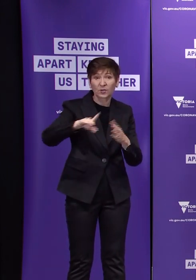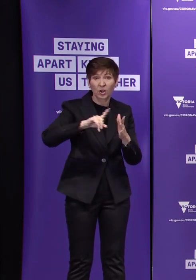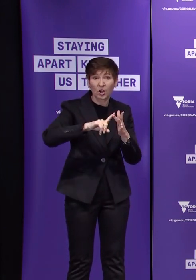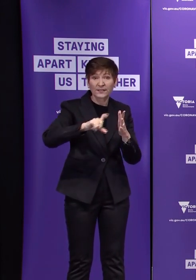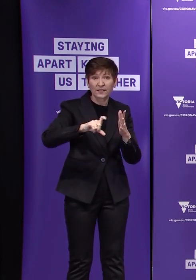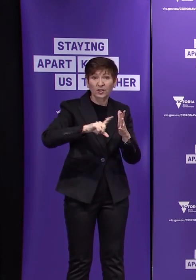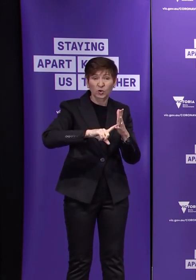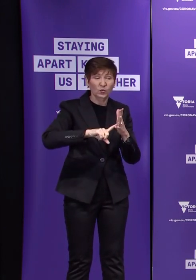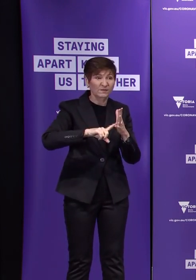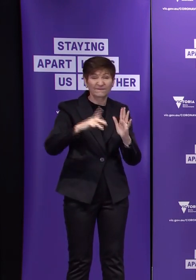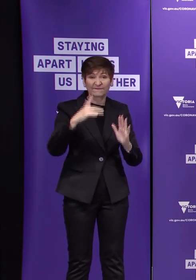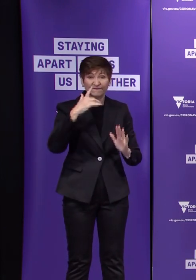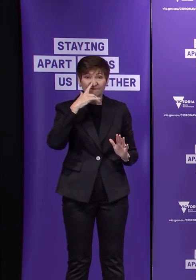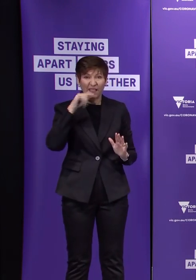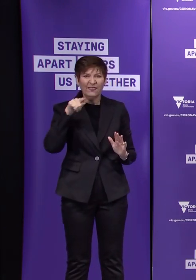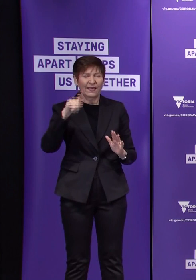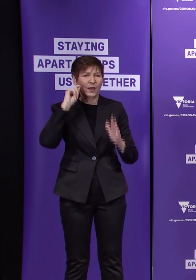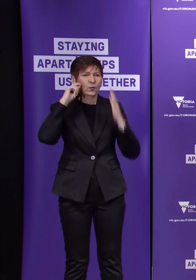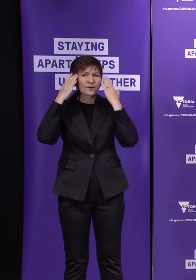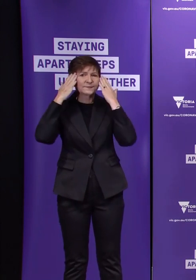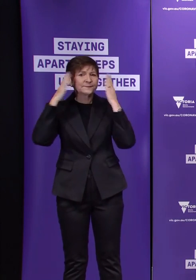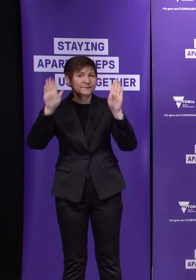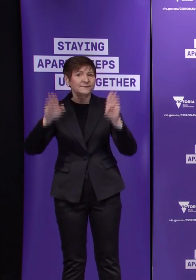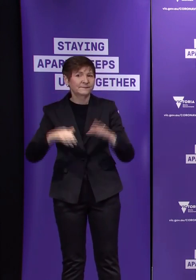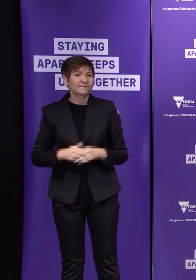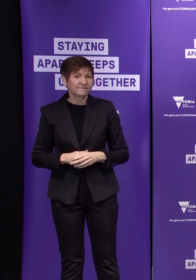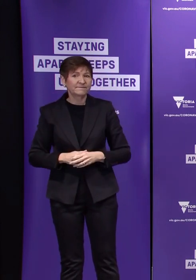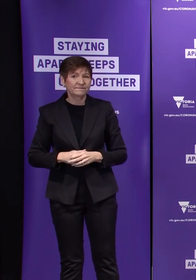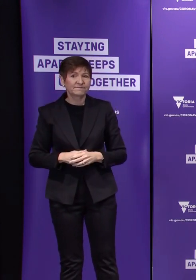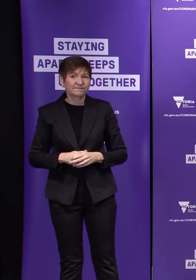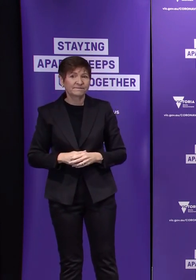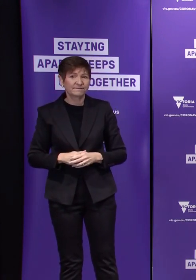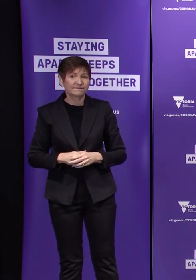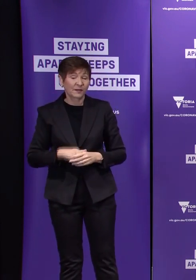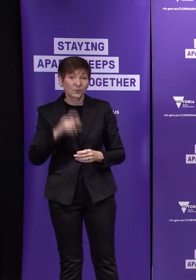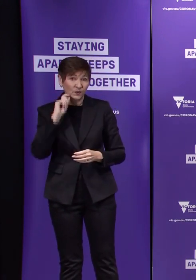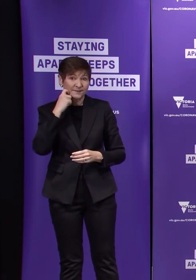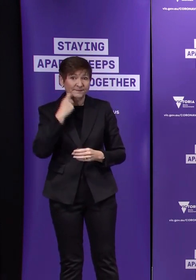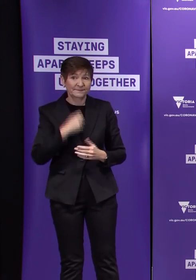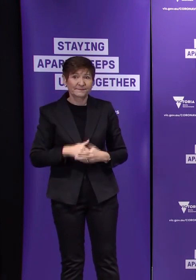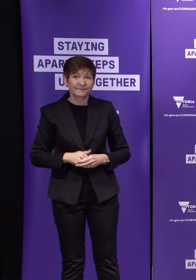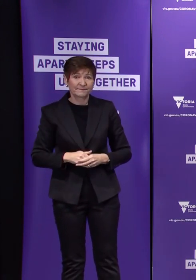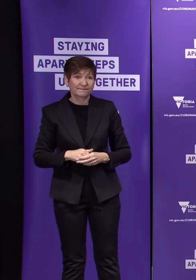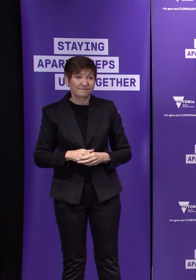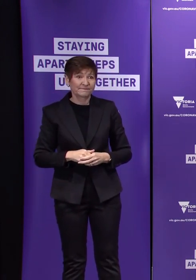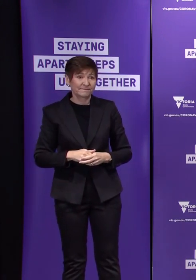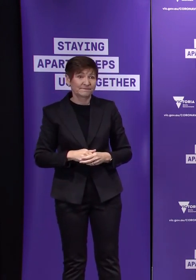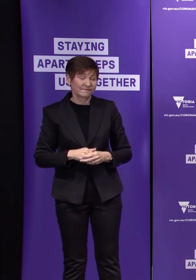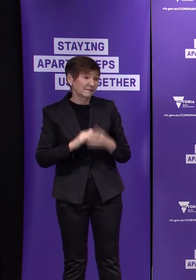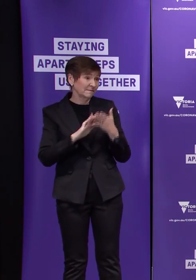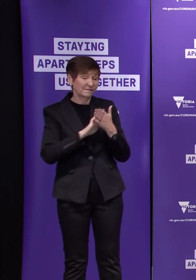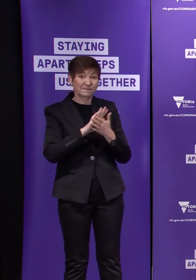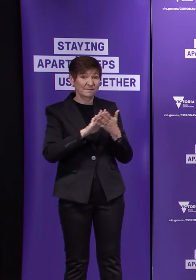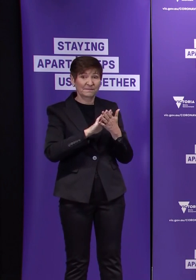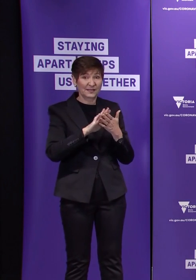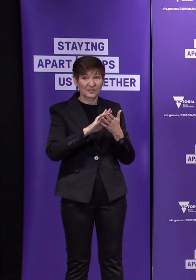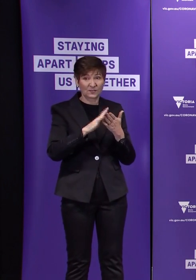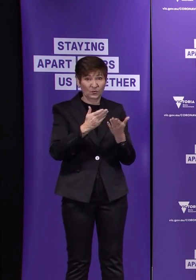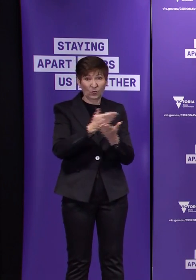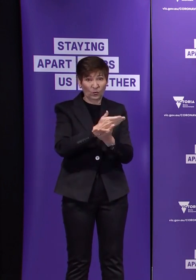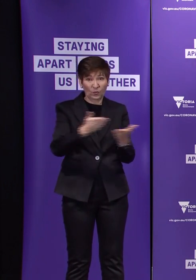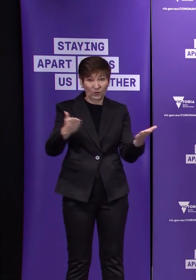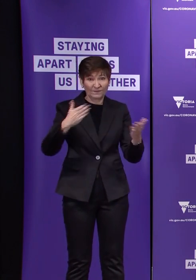will die because of this COVID-19. That just means that all of us, and we have seen an age range, yes,